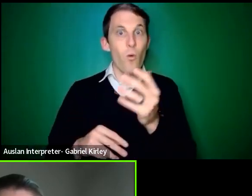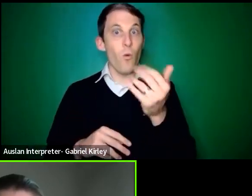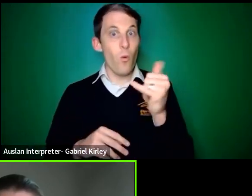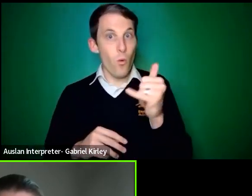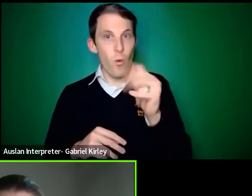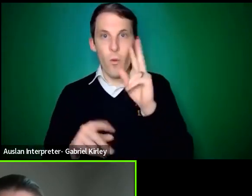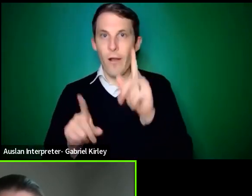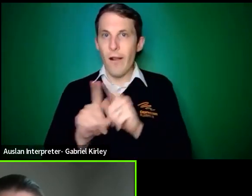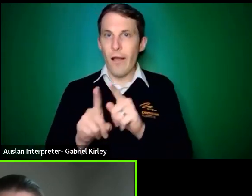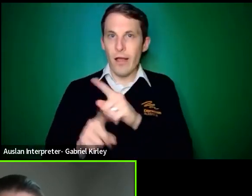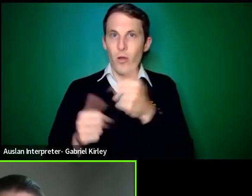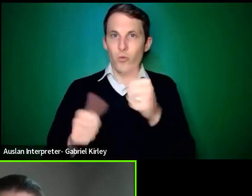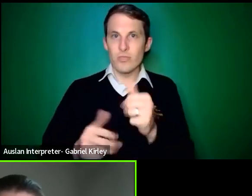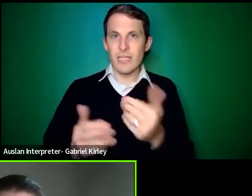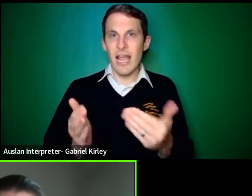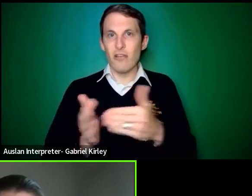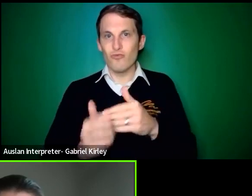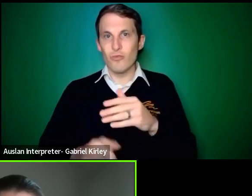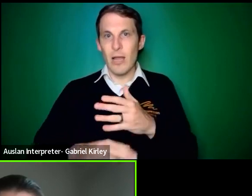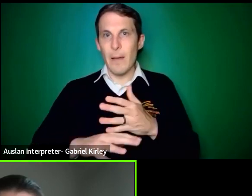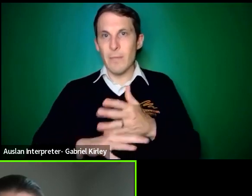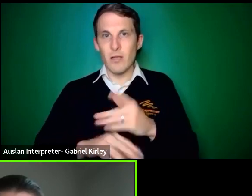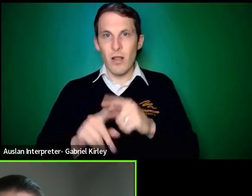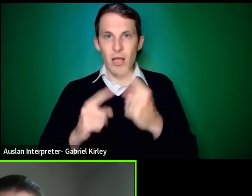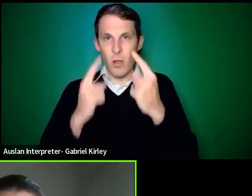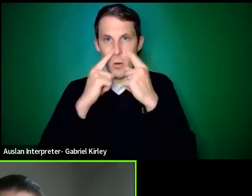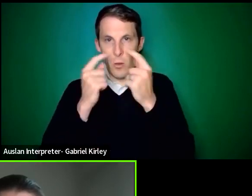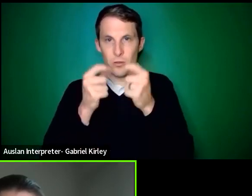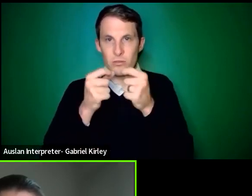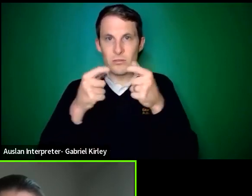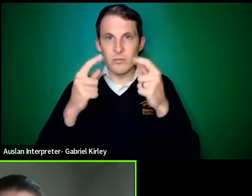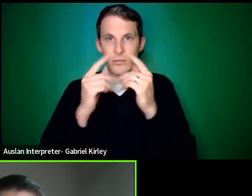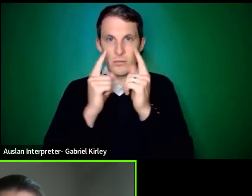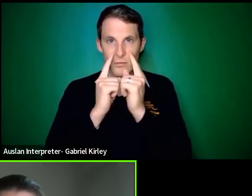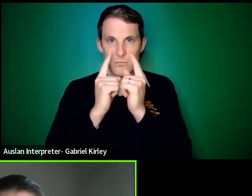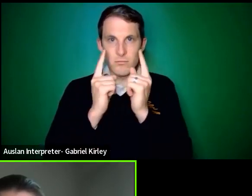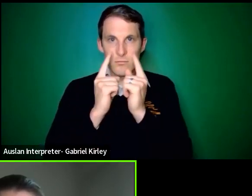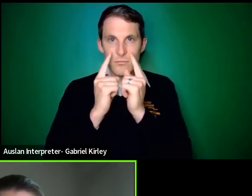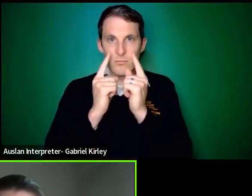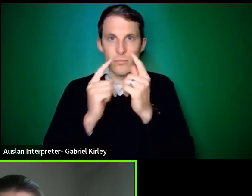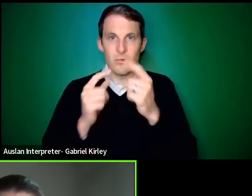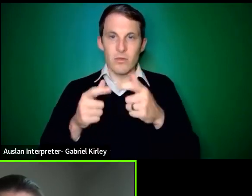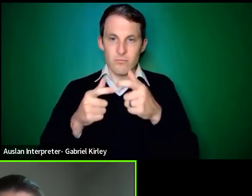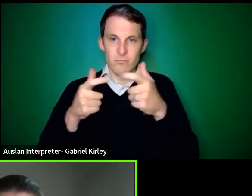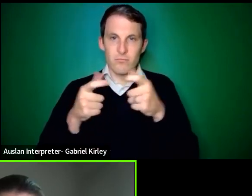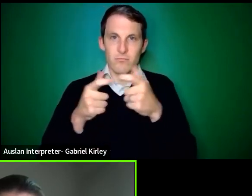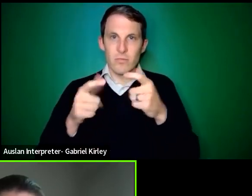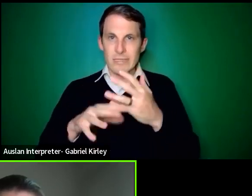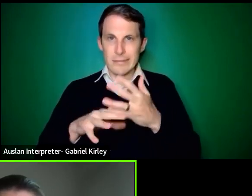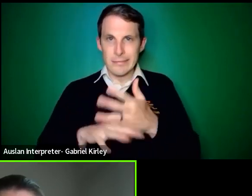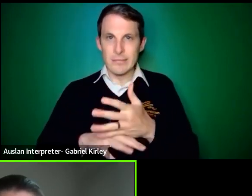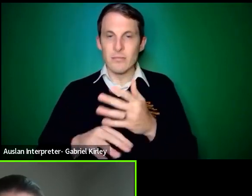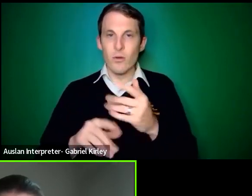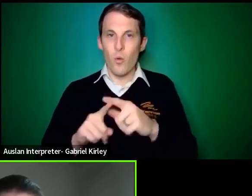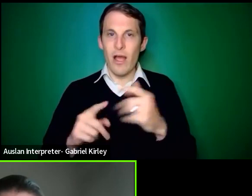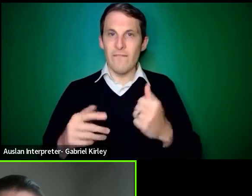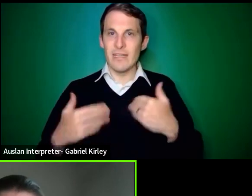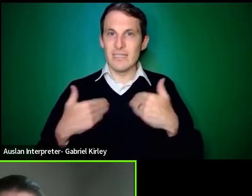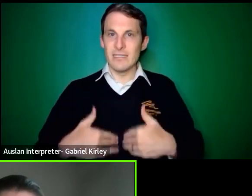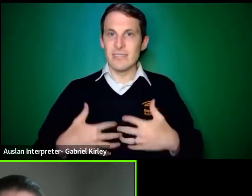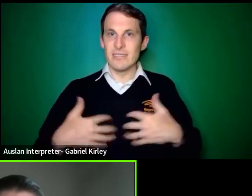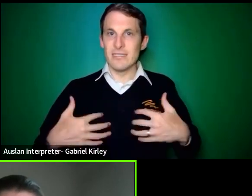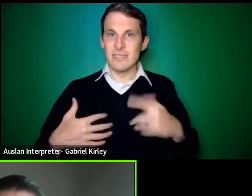using extra muscles to breathe. So their nostrils might be flaring with each breath, or they might have little divots in between their ribs as their muscles